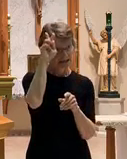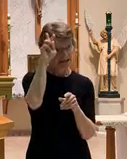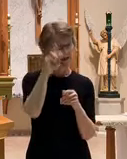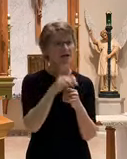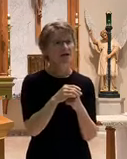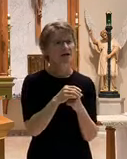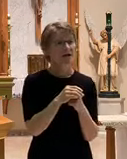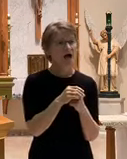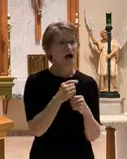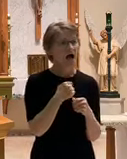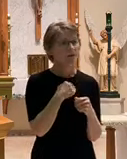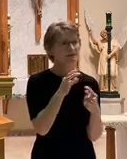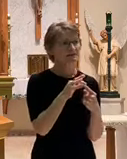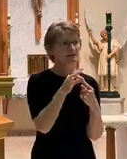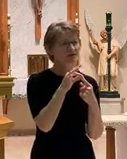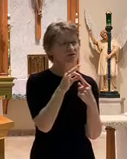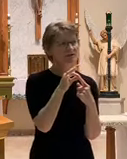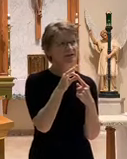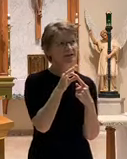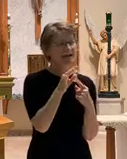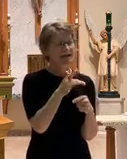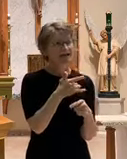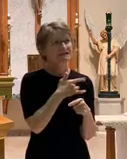But I was particularly touched